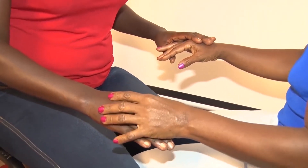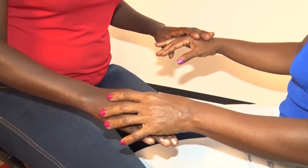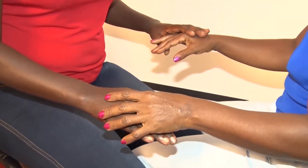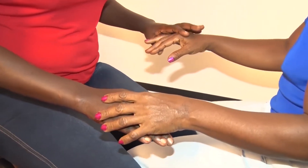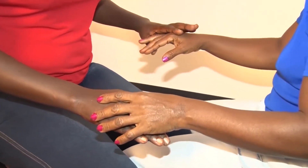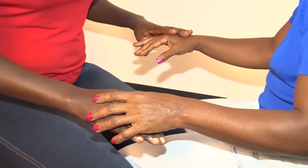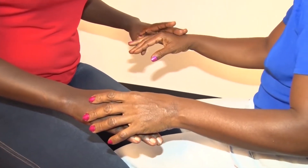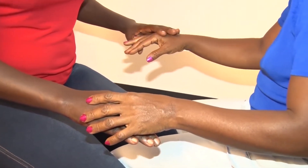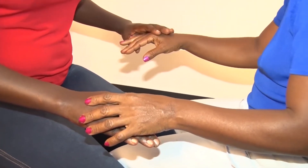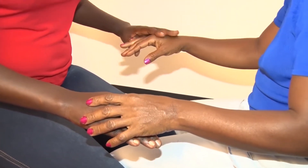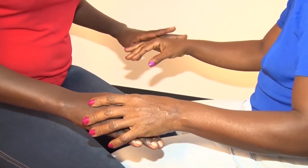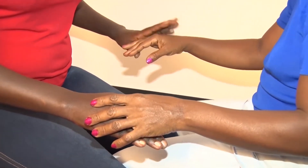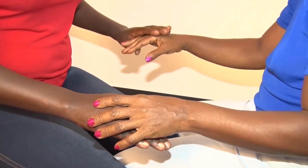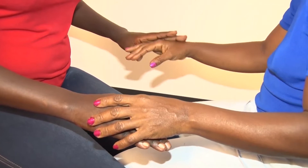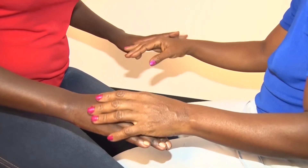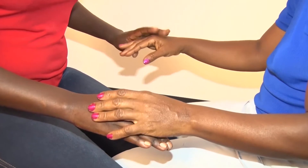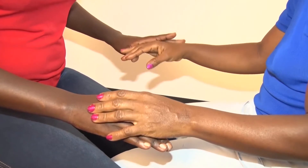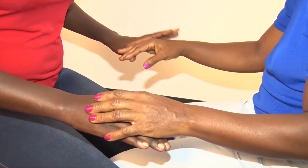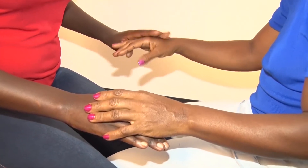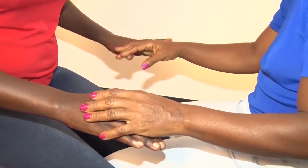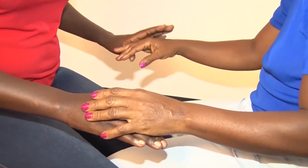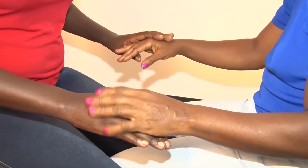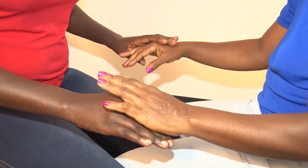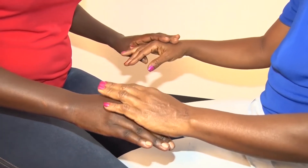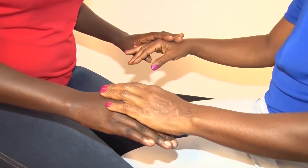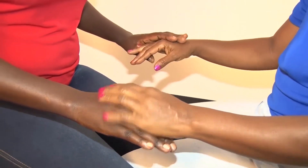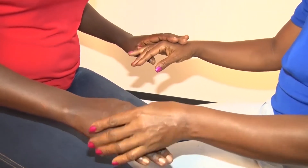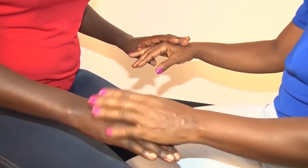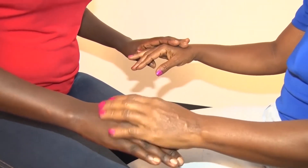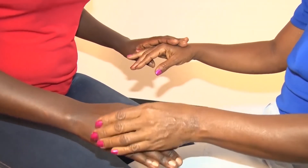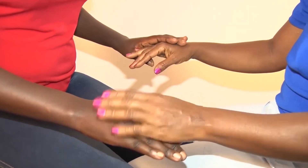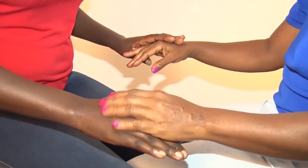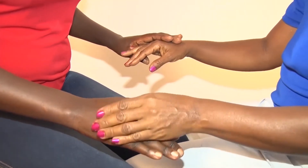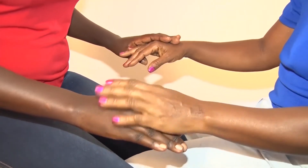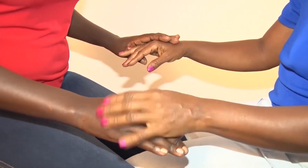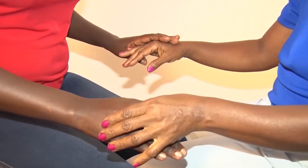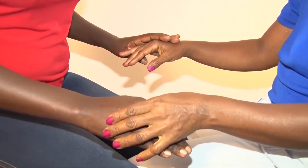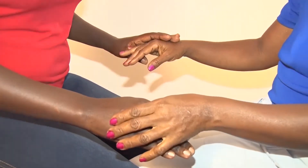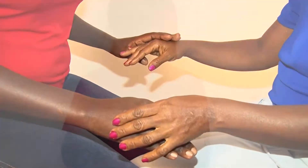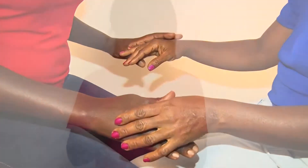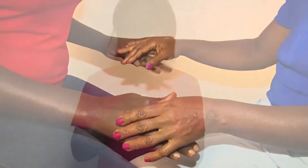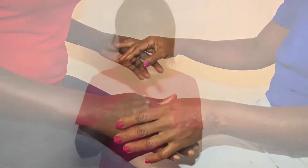this is a message you're passing over as you add different movements upon